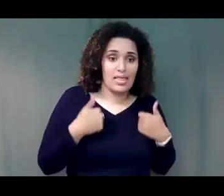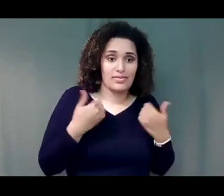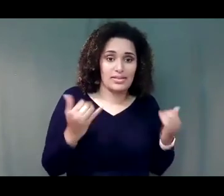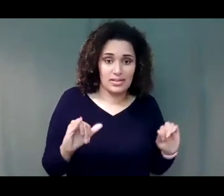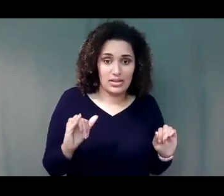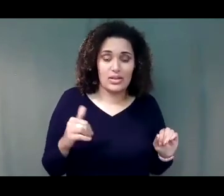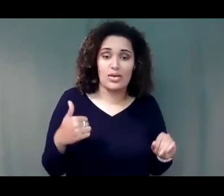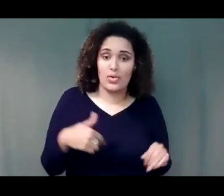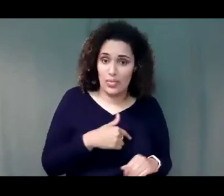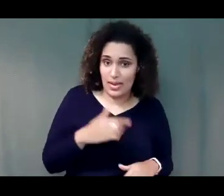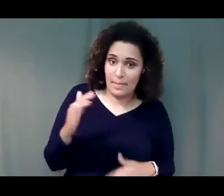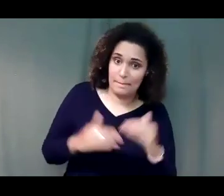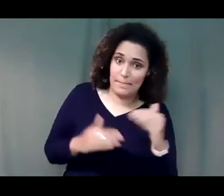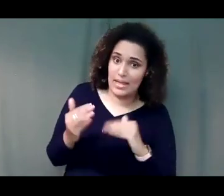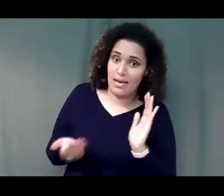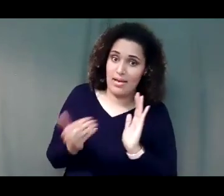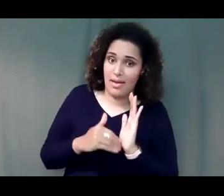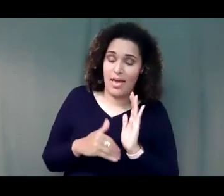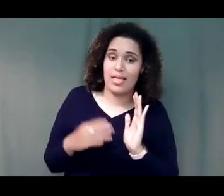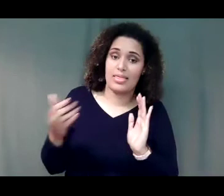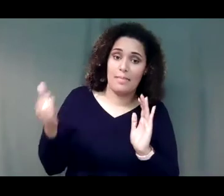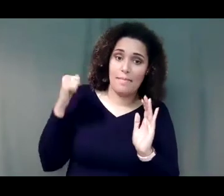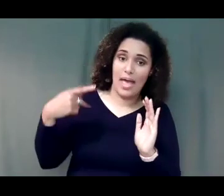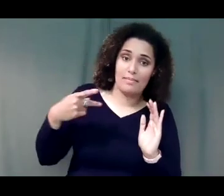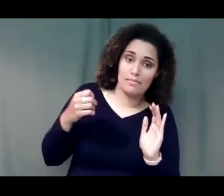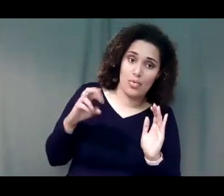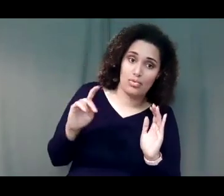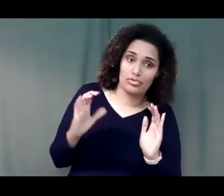when we rebuilt the back porch. So what's the patio